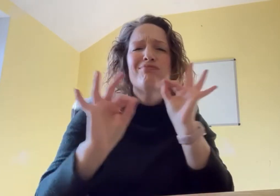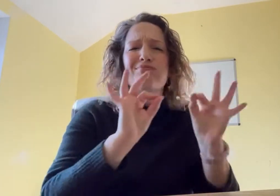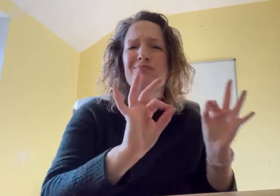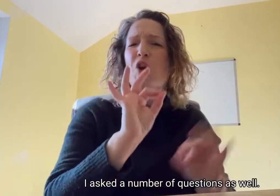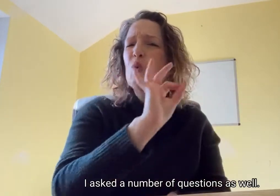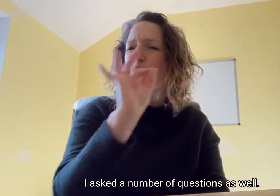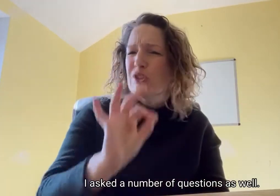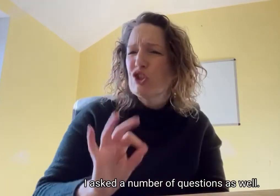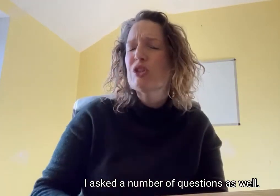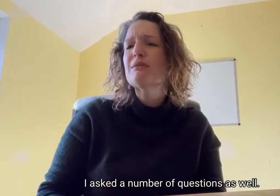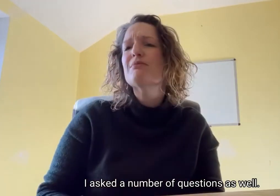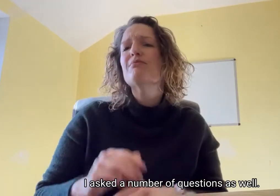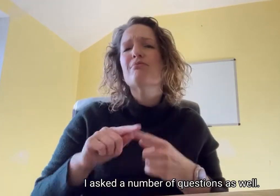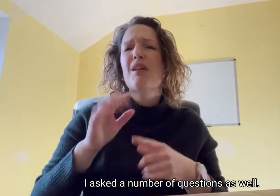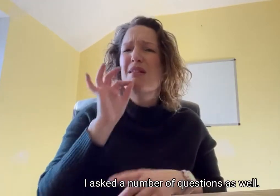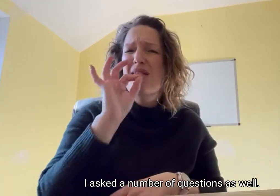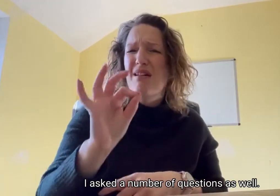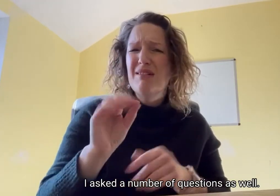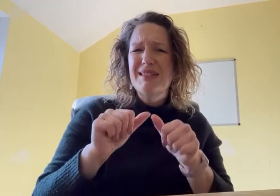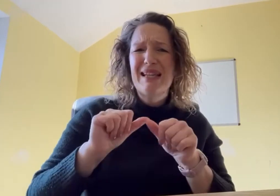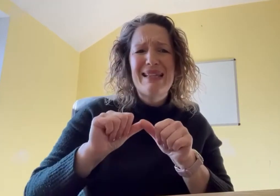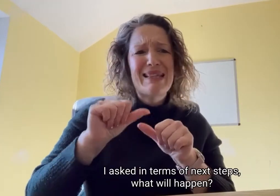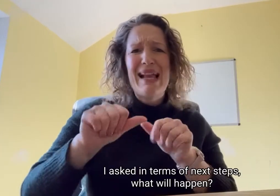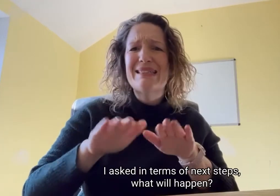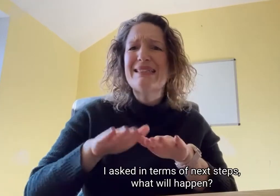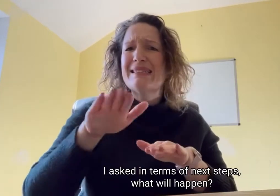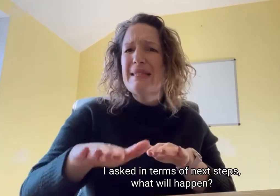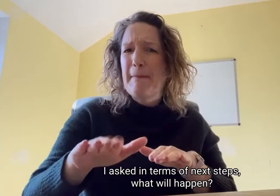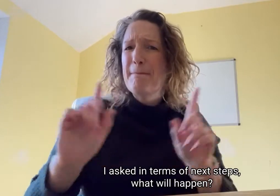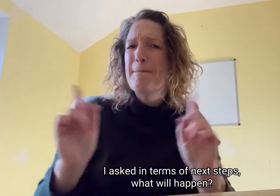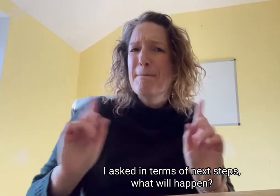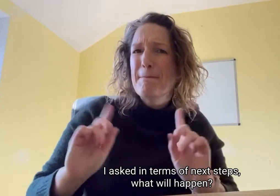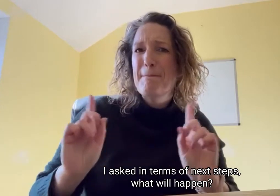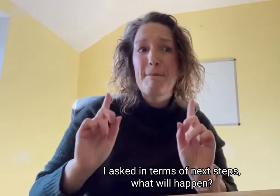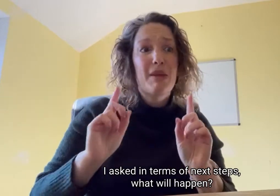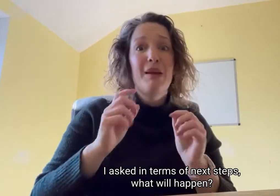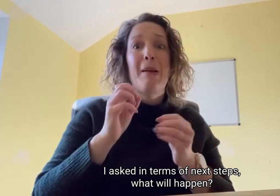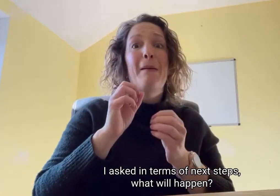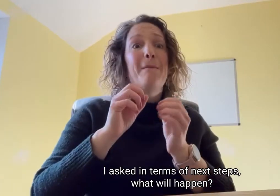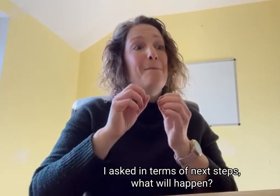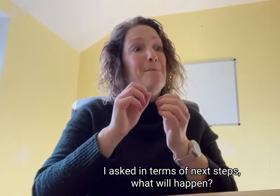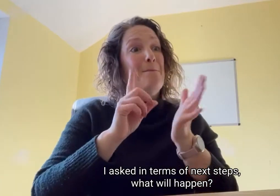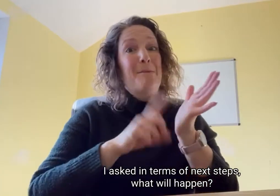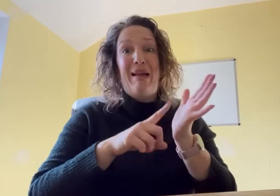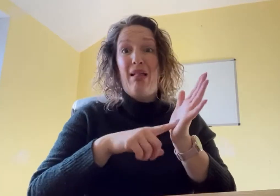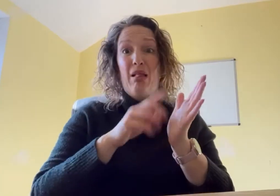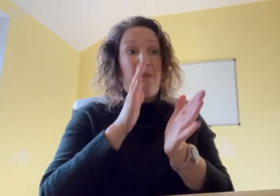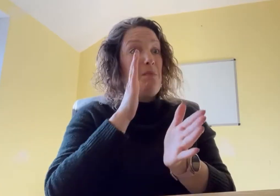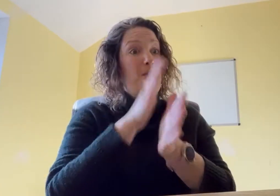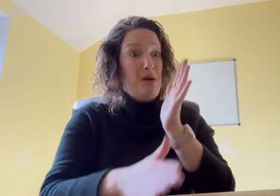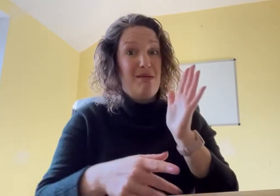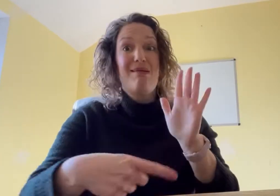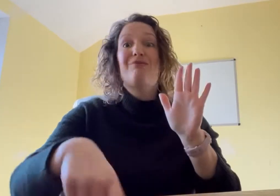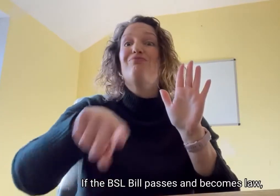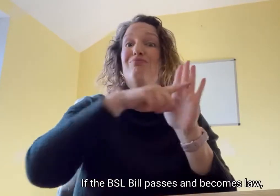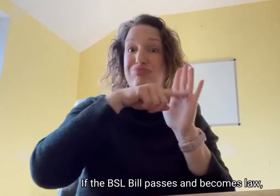I asked a number of questions as well. I asked in terms of next steps, what will happen? If the BSL